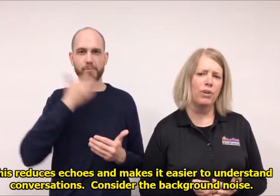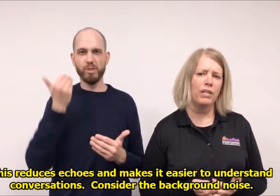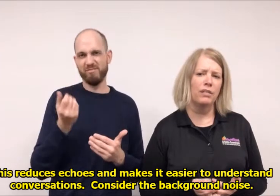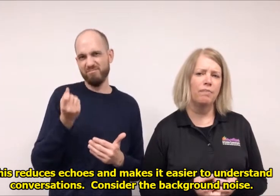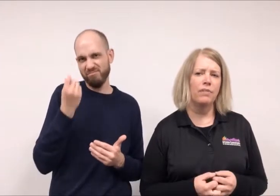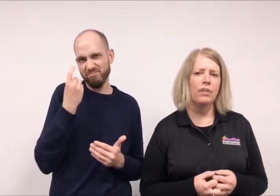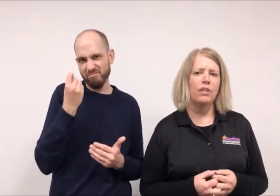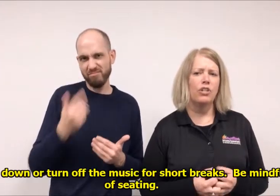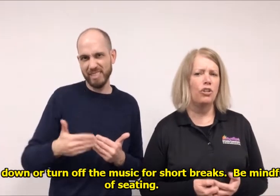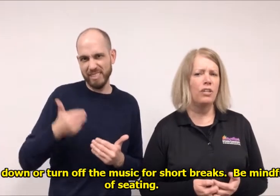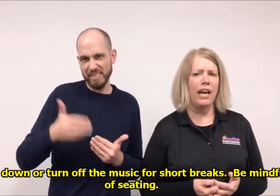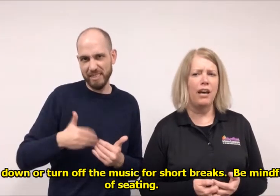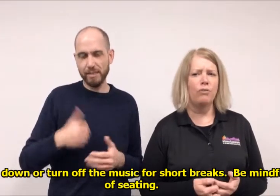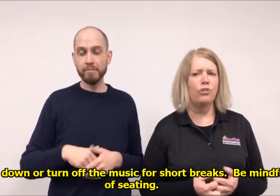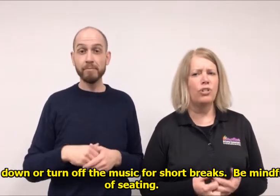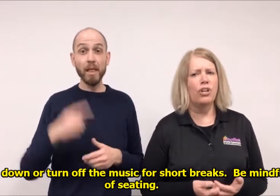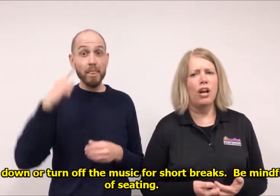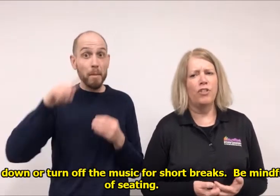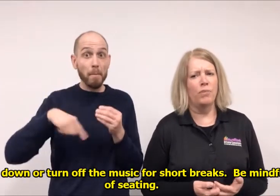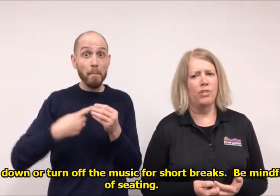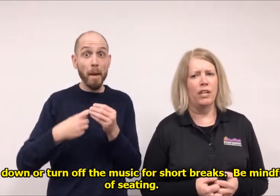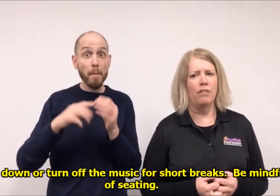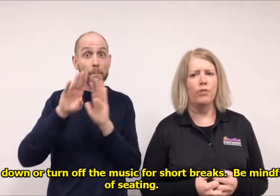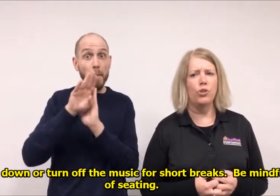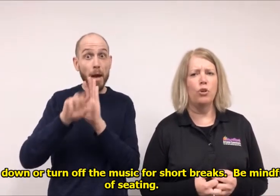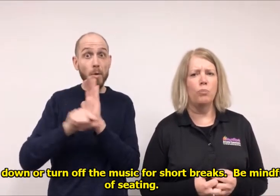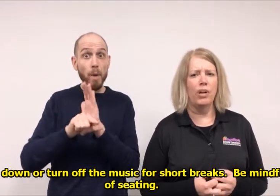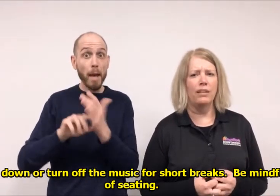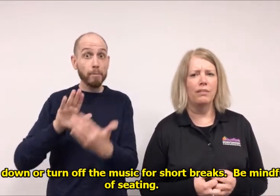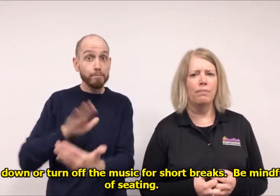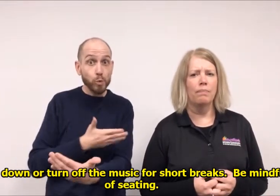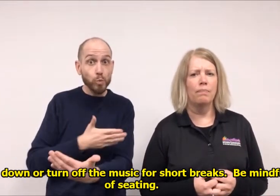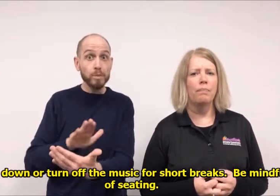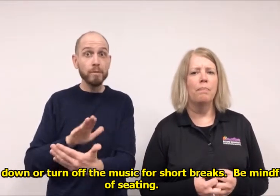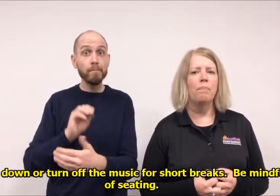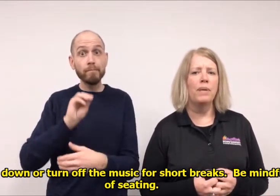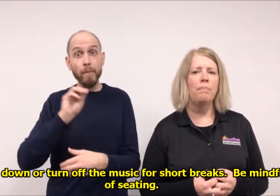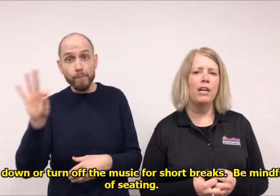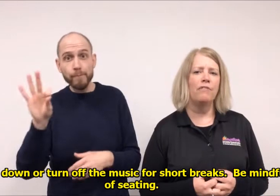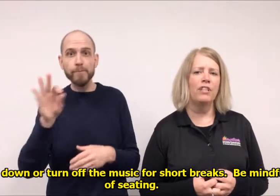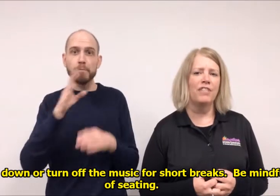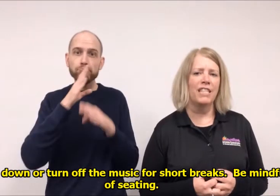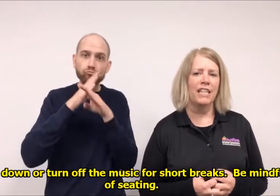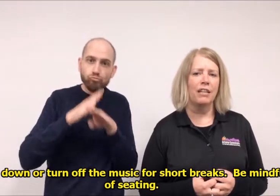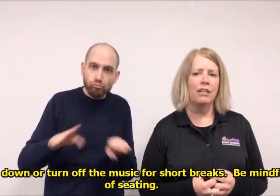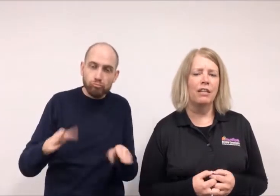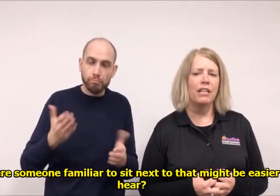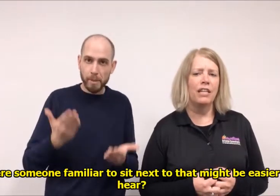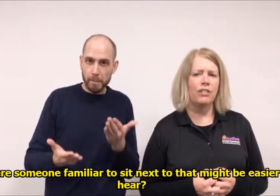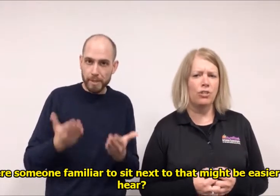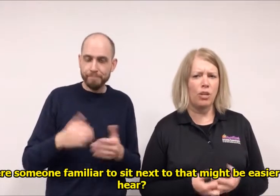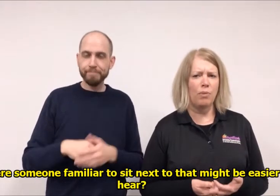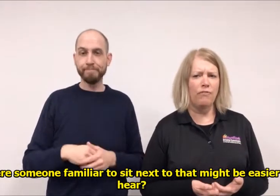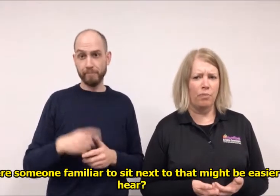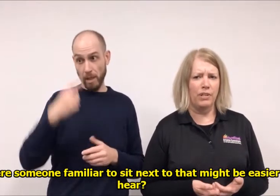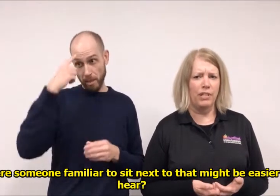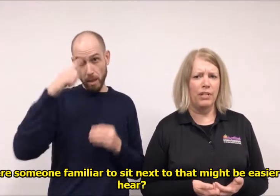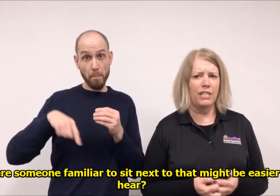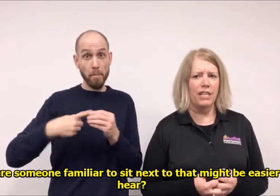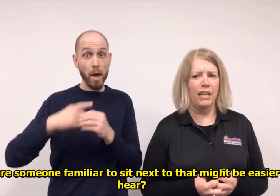noise. Turn down or turn off the music for short breaks. Be mindful of seating. Is there someone familiar to sit next